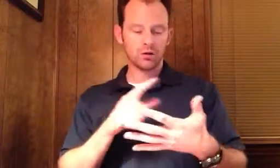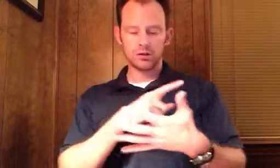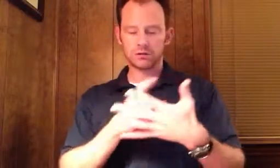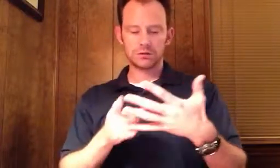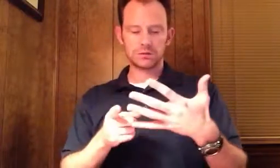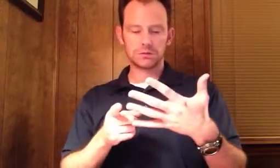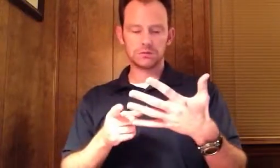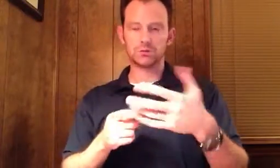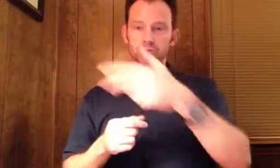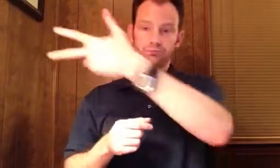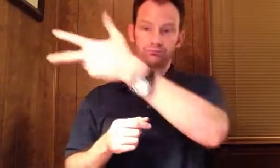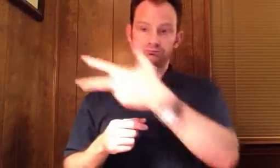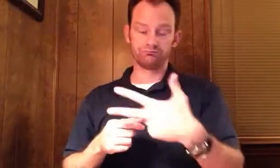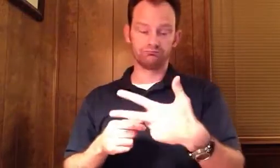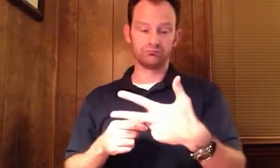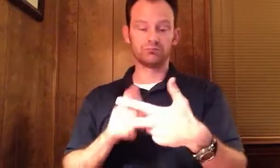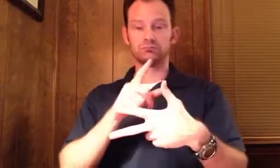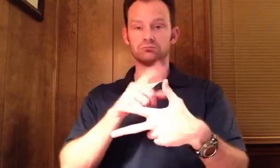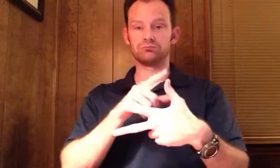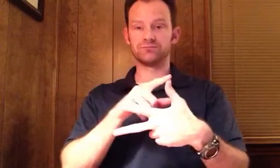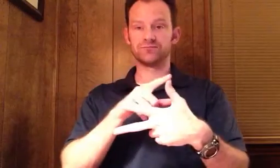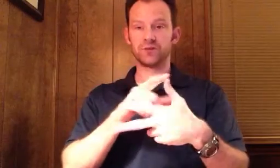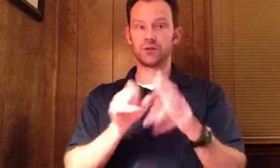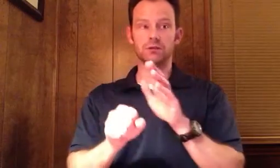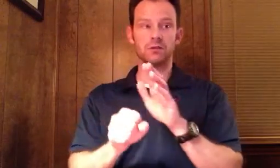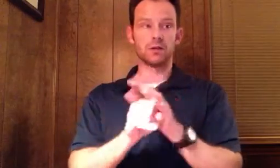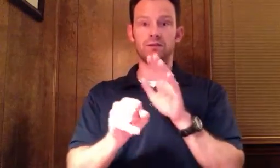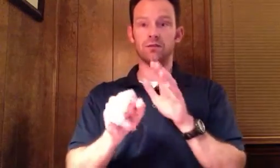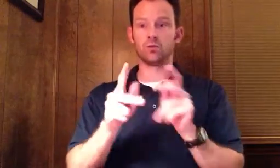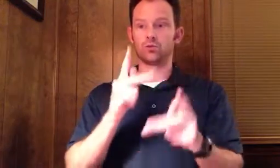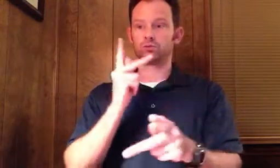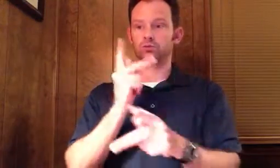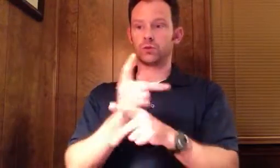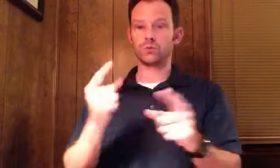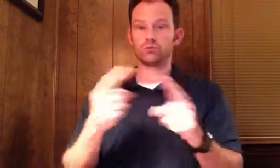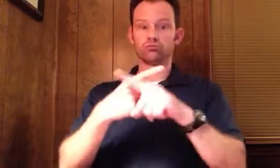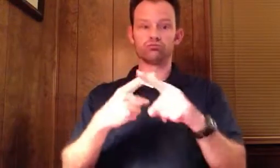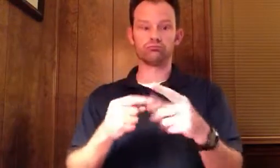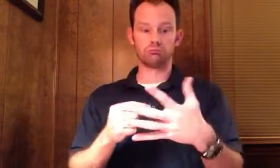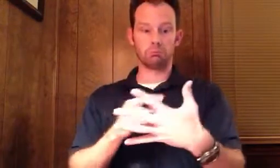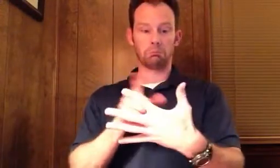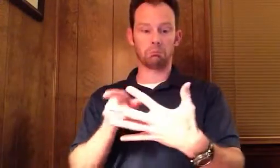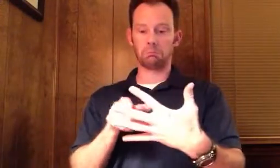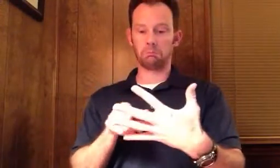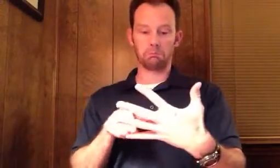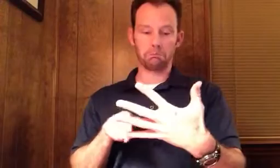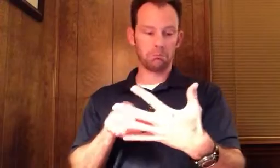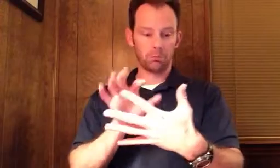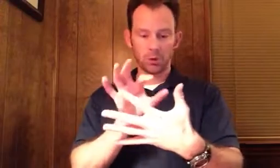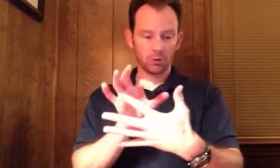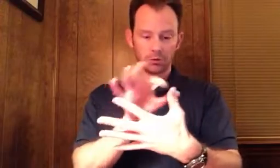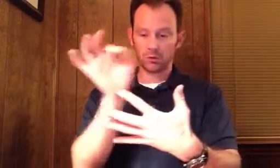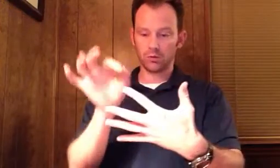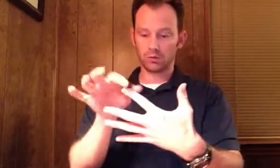Some steps for doing reactions are, first, identify the type of reaction. That is it a composition? Is it a decomposition? Is it a